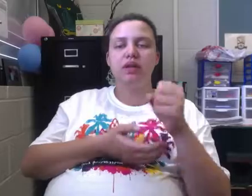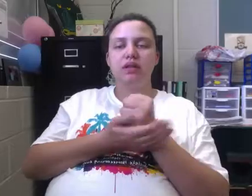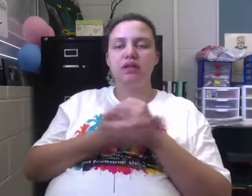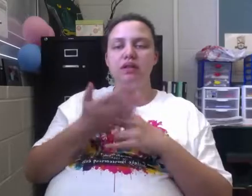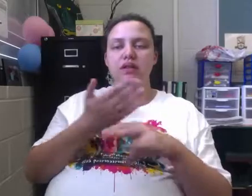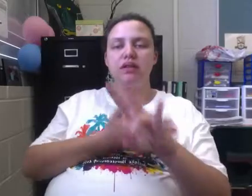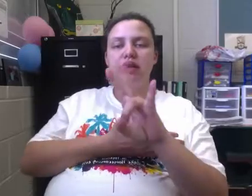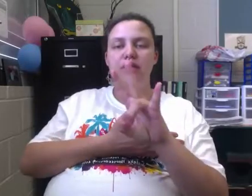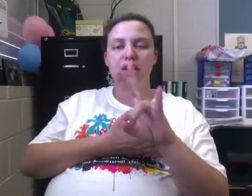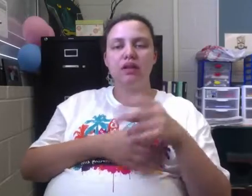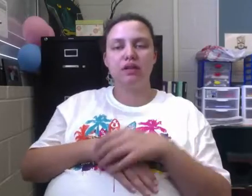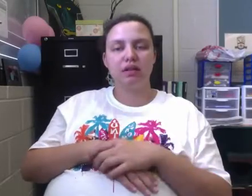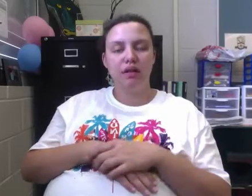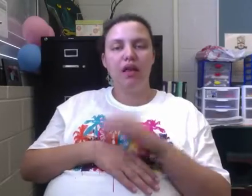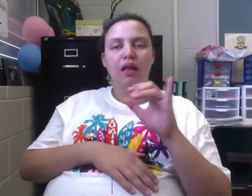weeks, in 7 weeks.